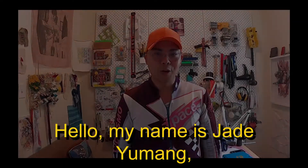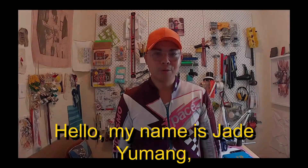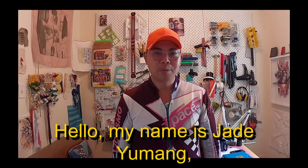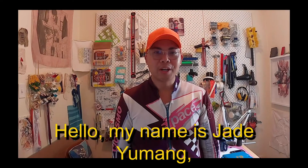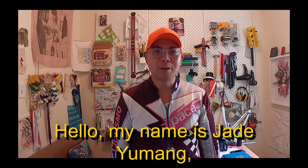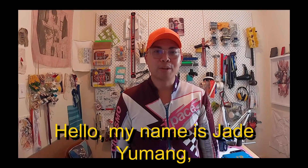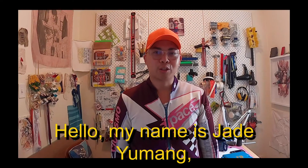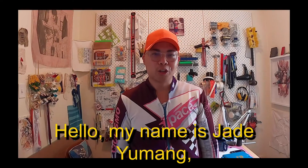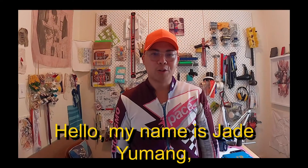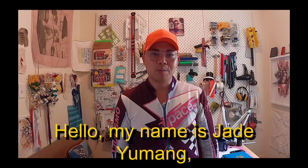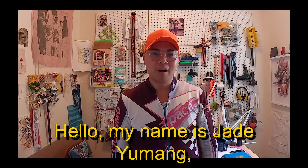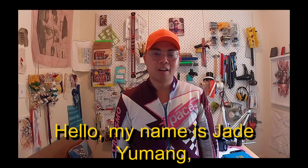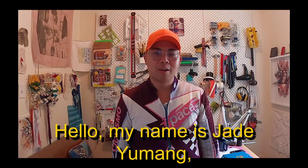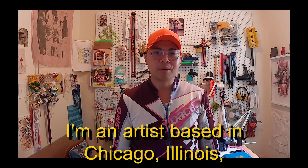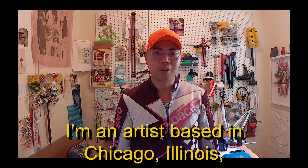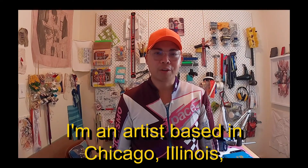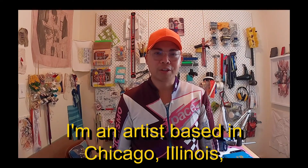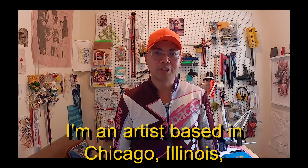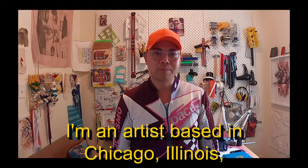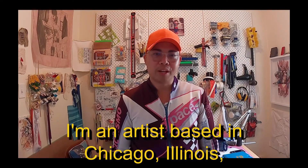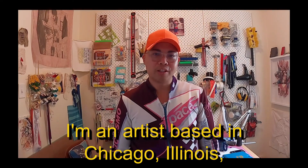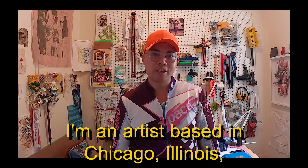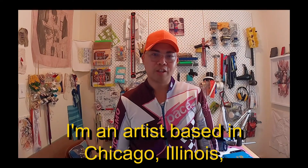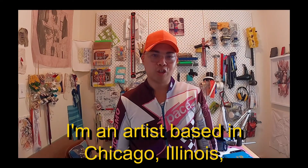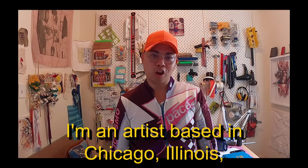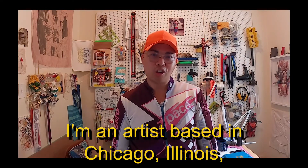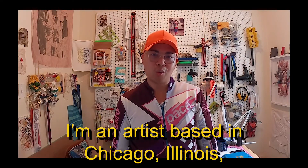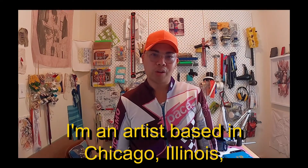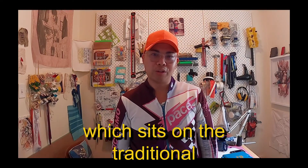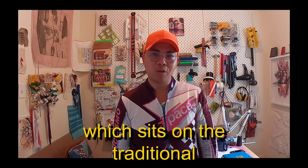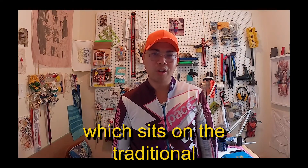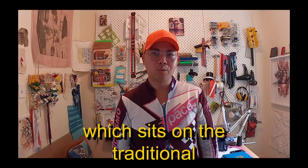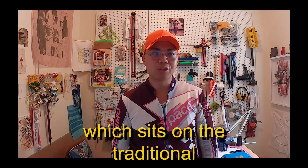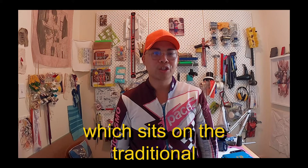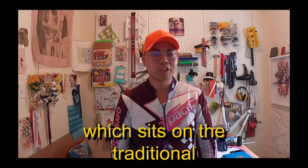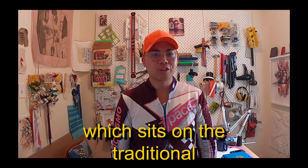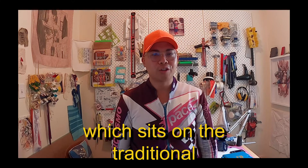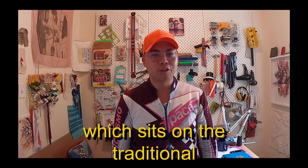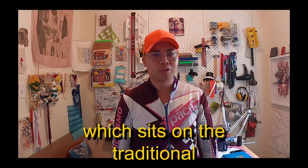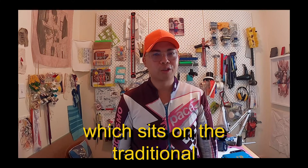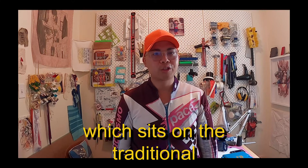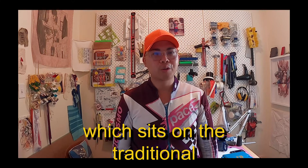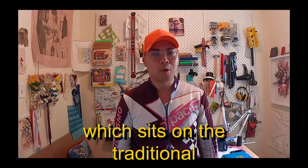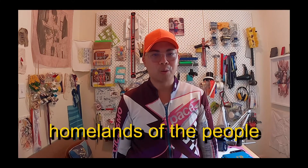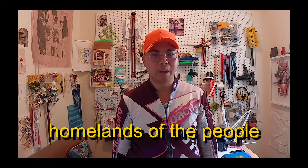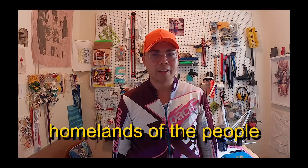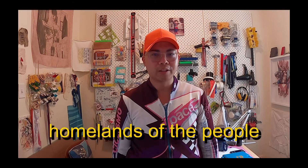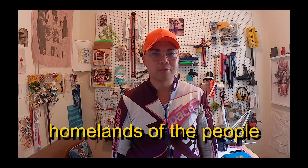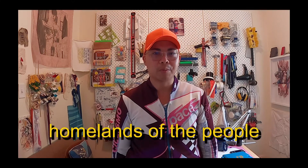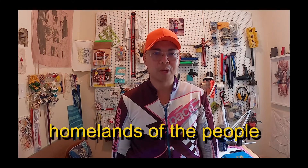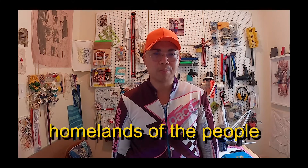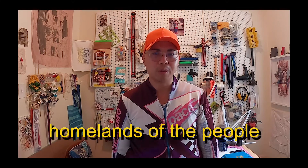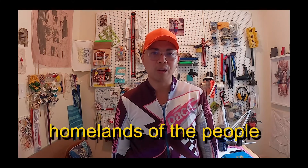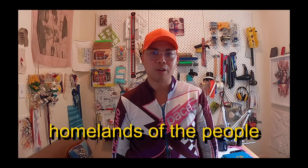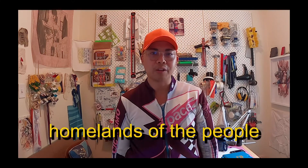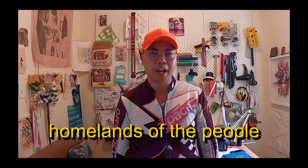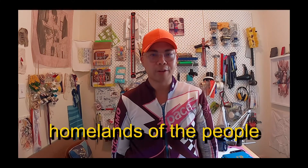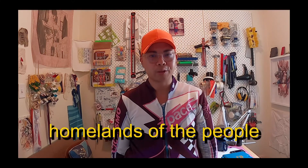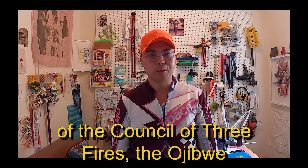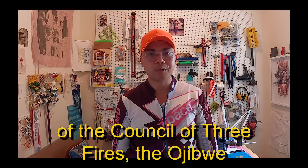Hello, my name is Jade Yumang. I'm an artist based in Chicago, Illinois, which sits on the traditional homelands of the people of the Council of